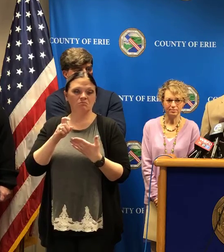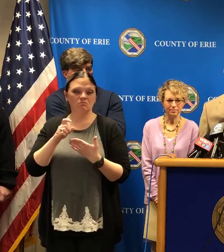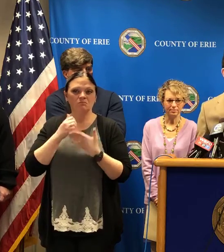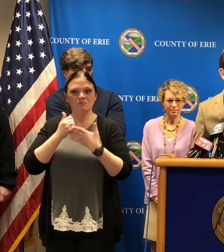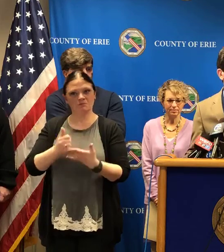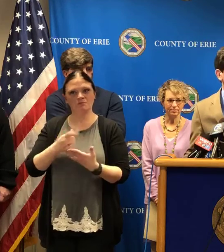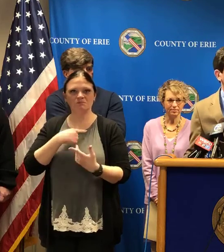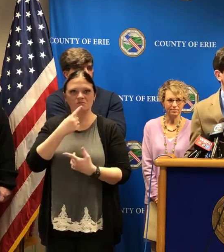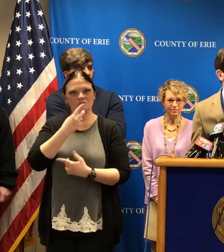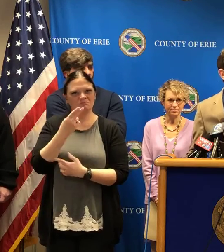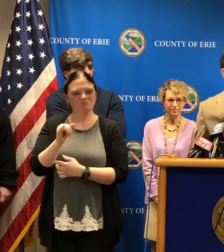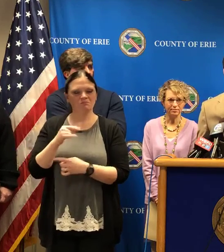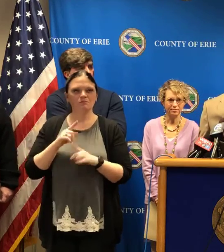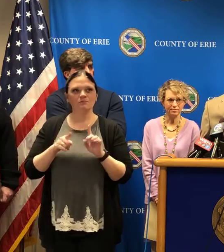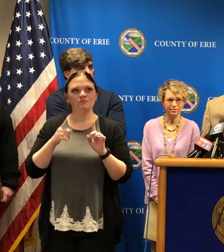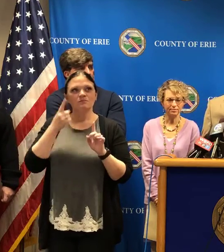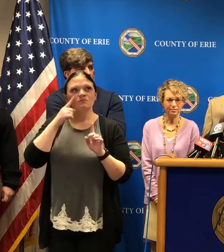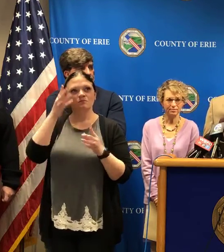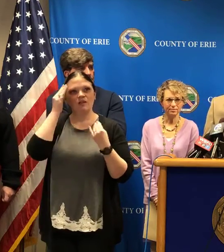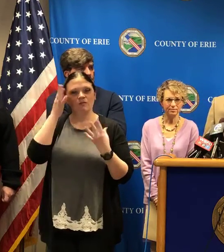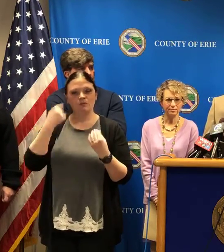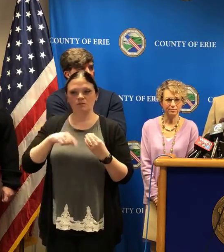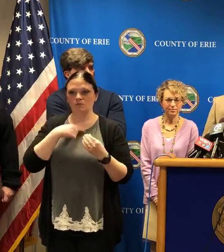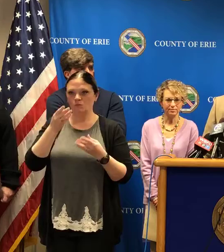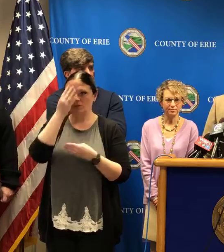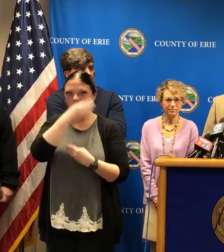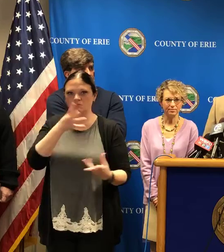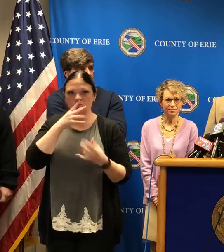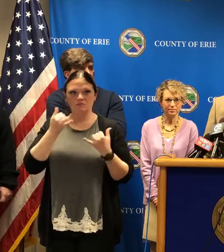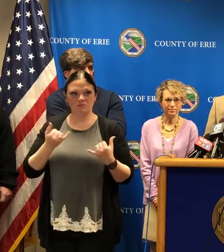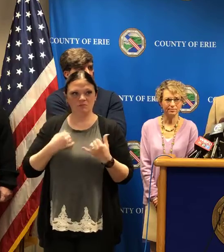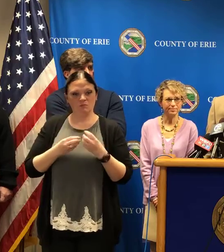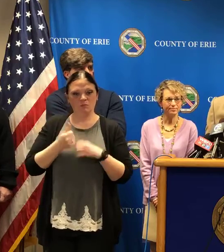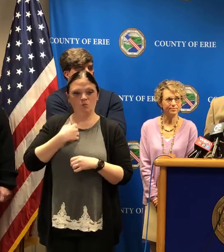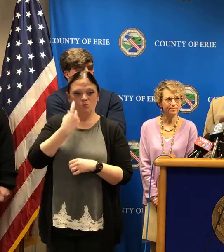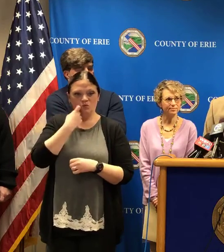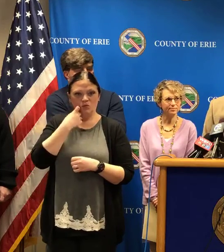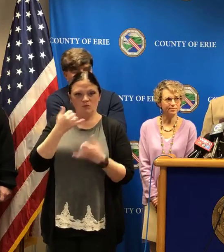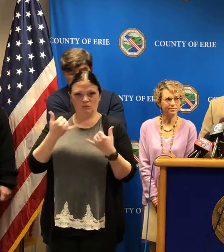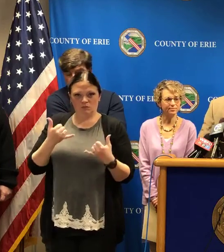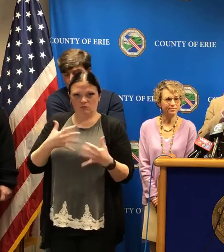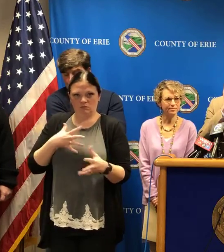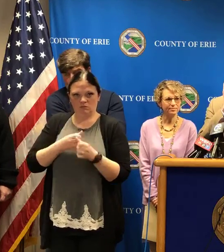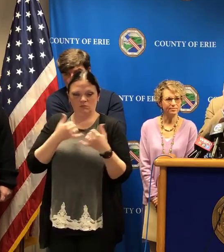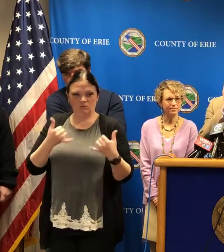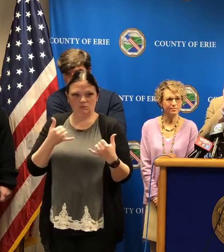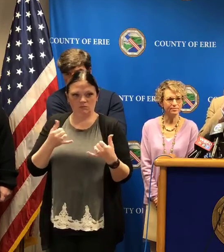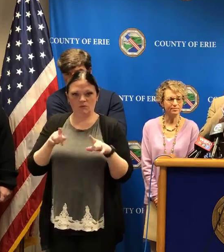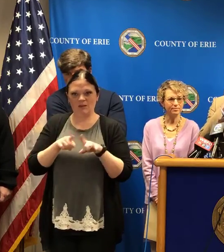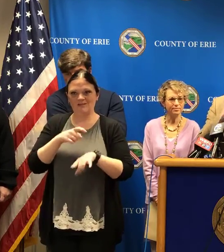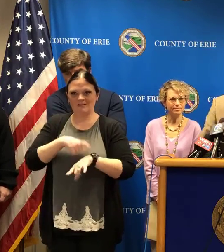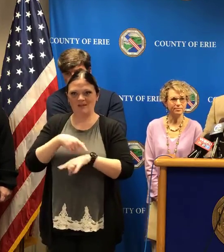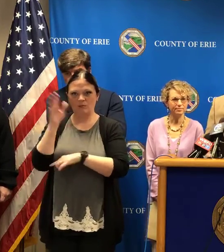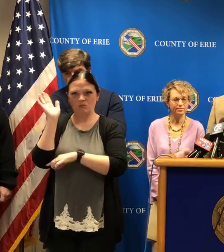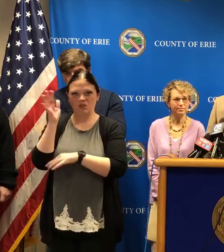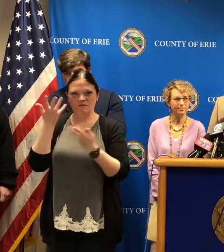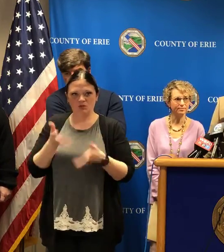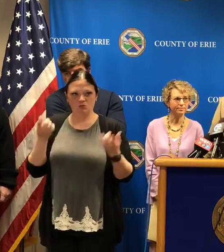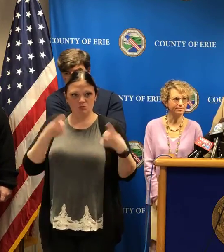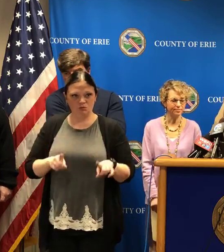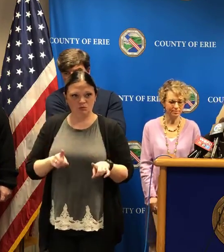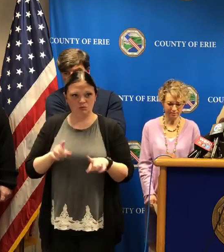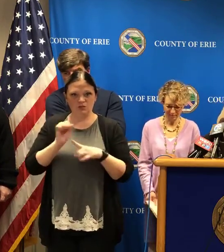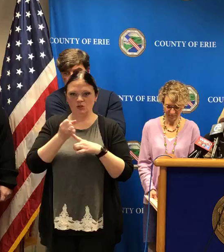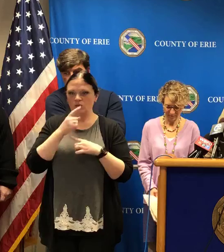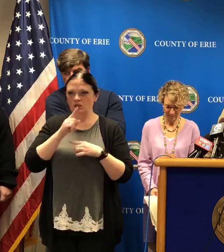So as a reminder, the information that we're presenting right now is the latest information and the most current, at least at the time the presentation was made. The situation